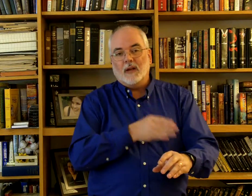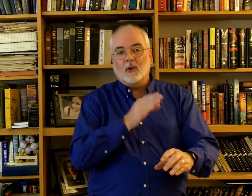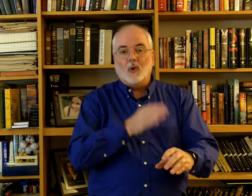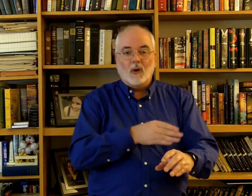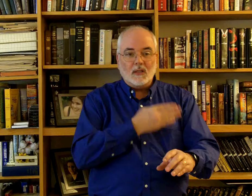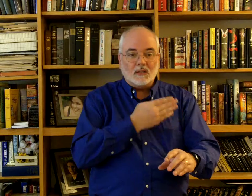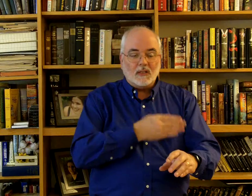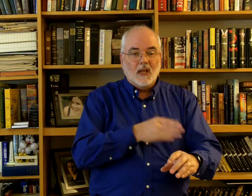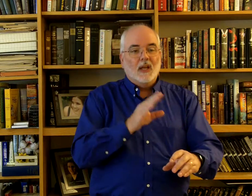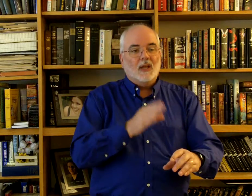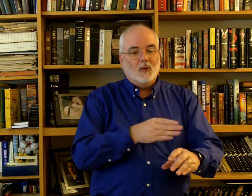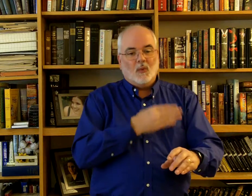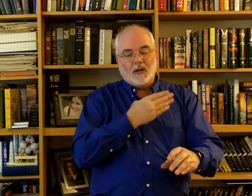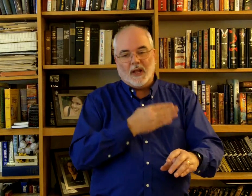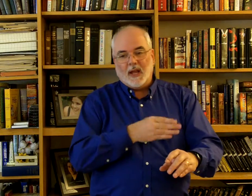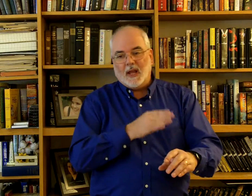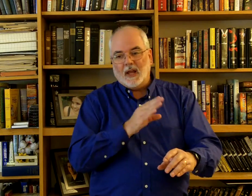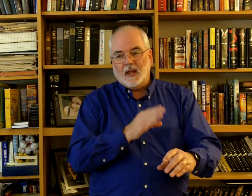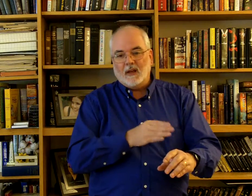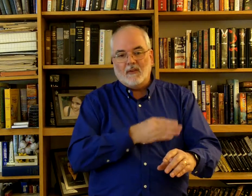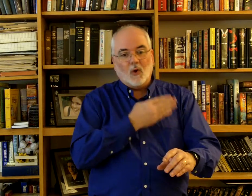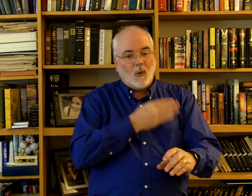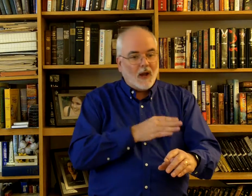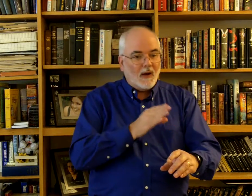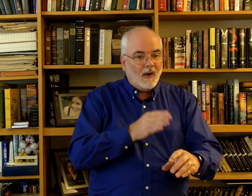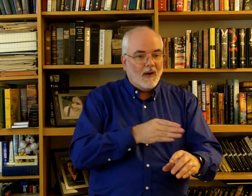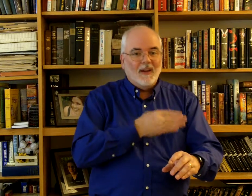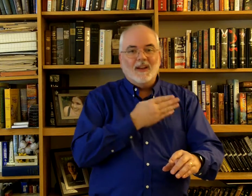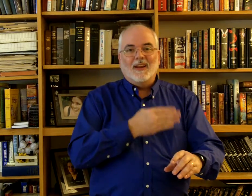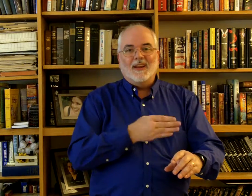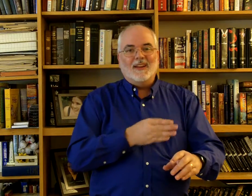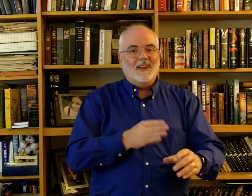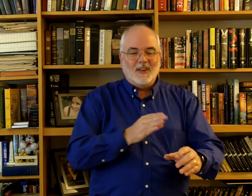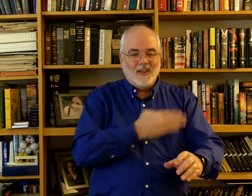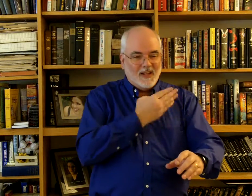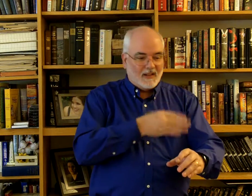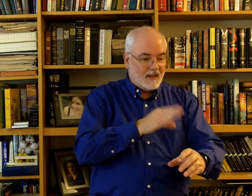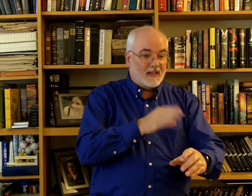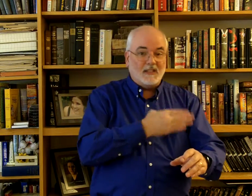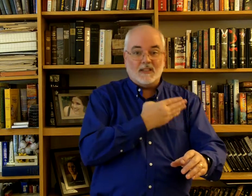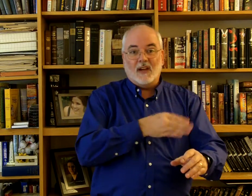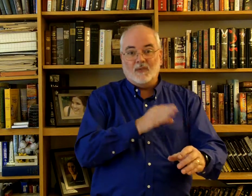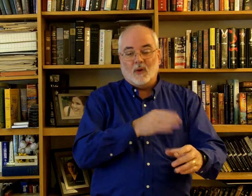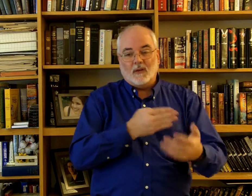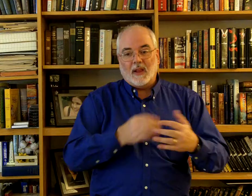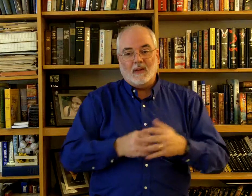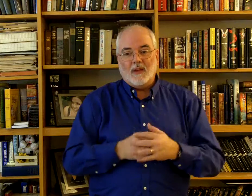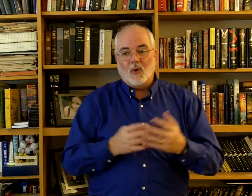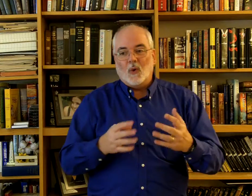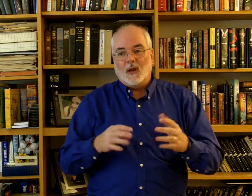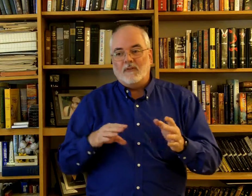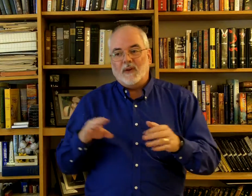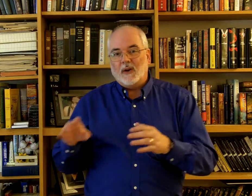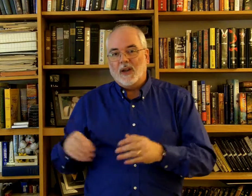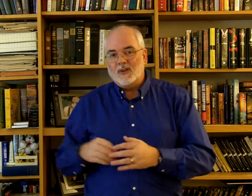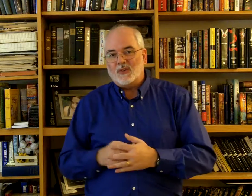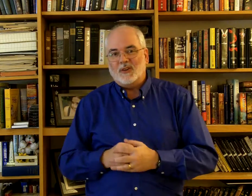have a chorus, you want to have a choir, it's in the signboard. They don't have a whole lot of variation in